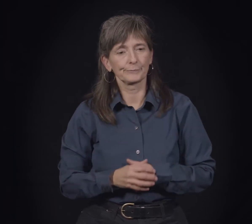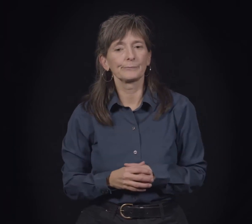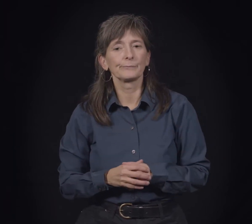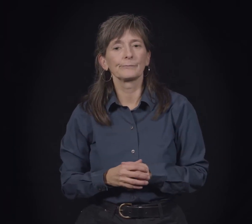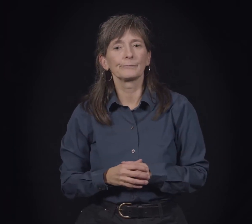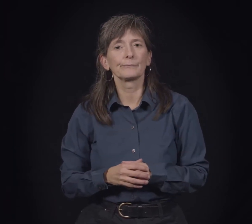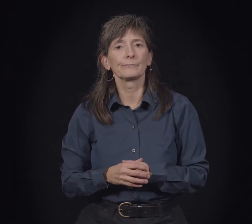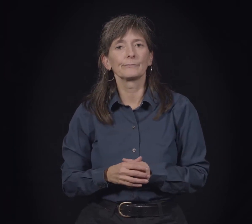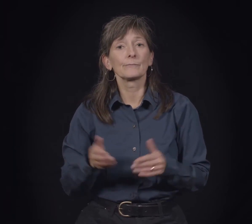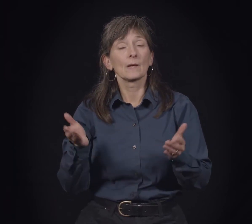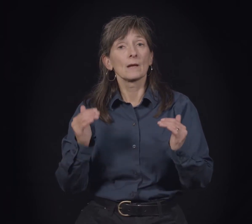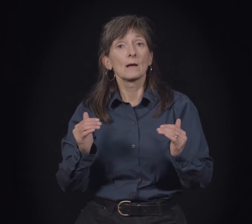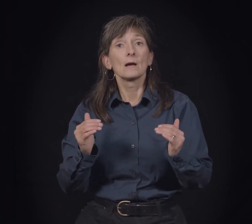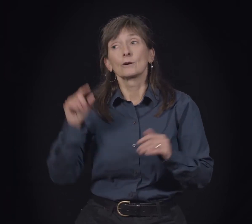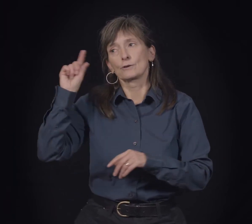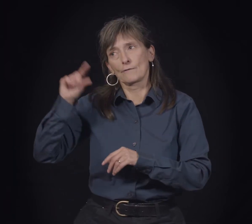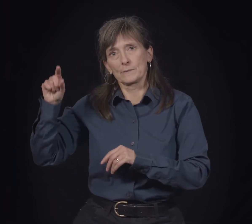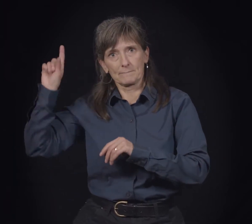Legislation must be enforced by government.